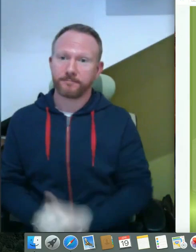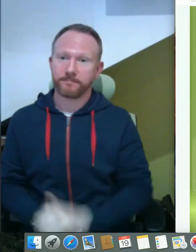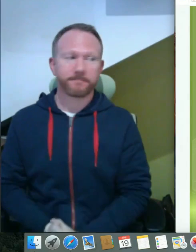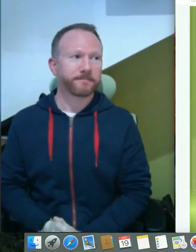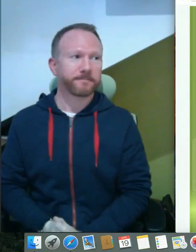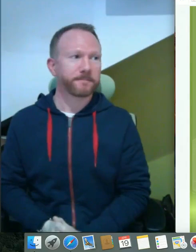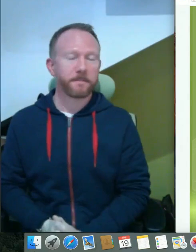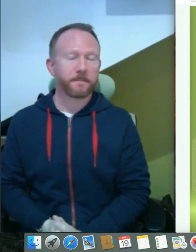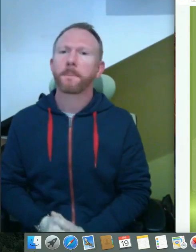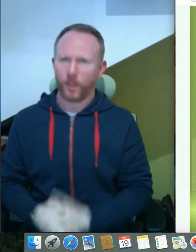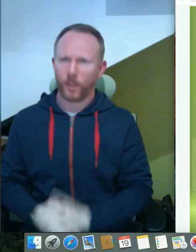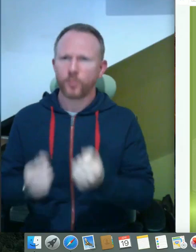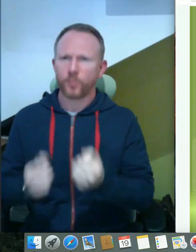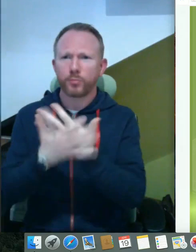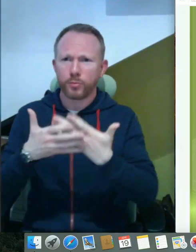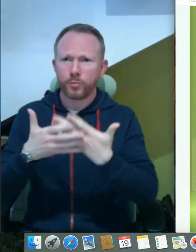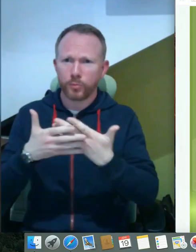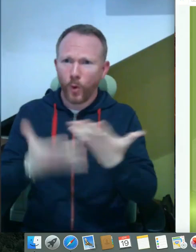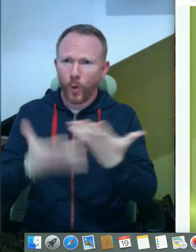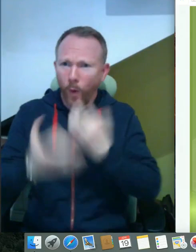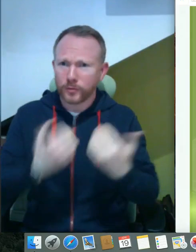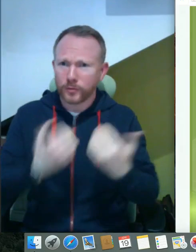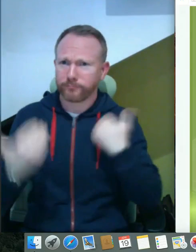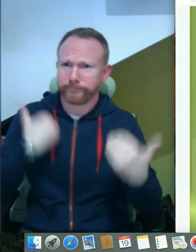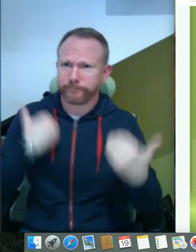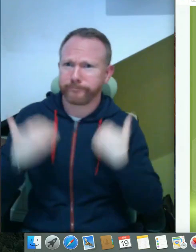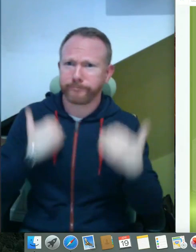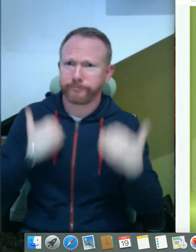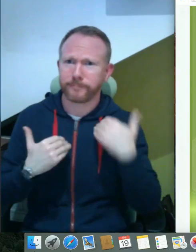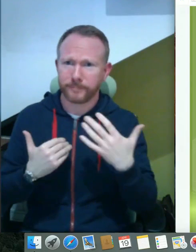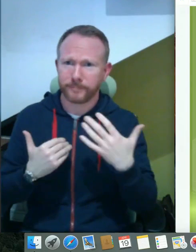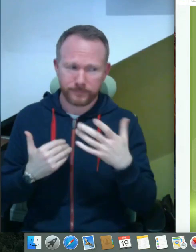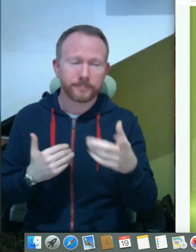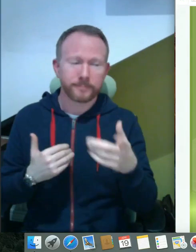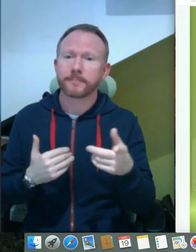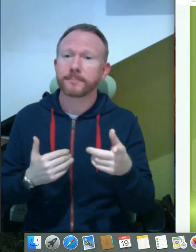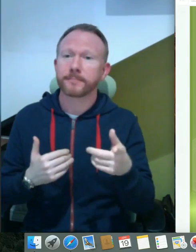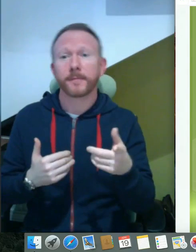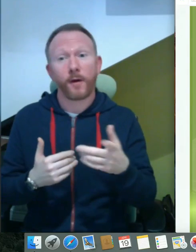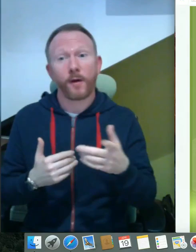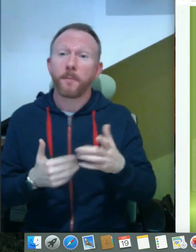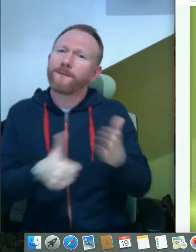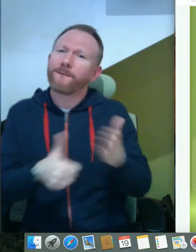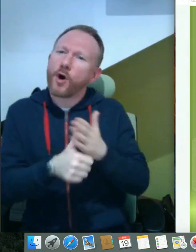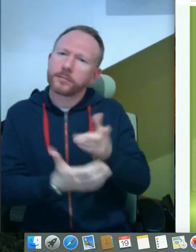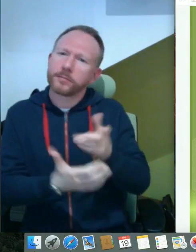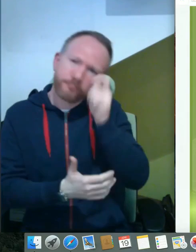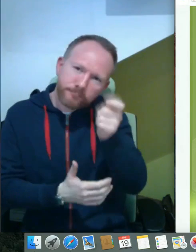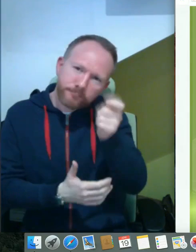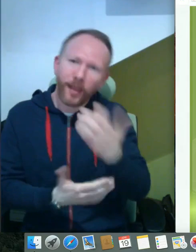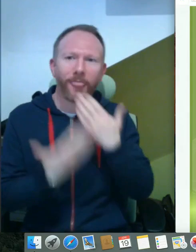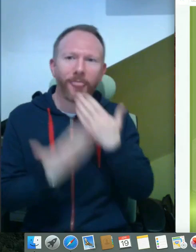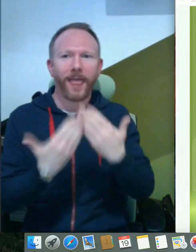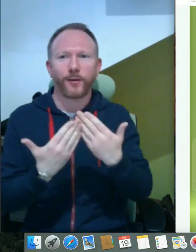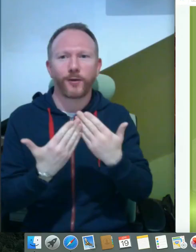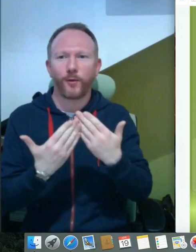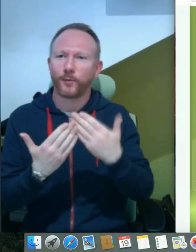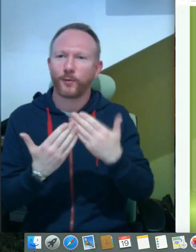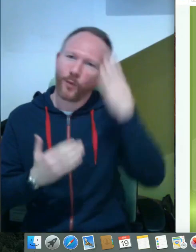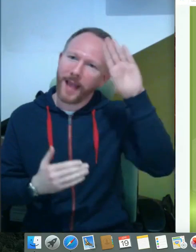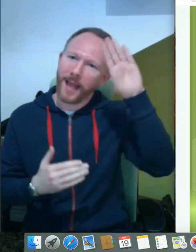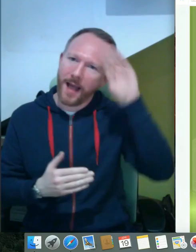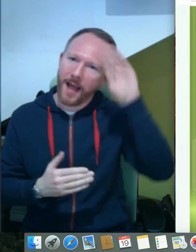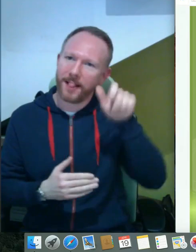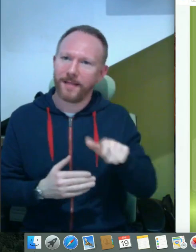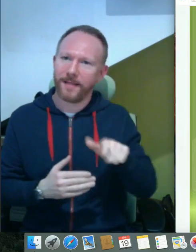Okay, we've had a number of questions come in. Firstly, thank you very much, Cal. That was great. So I'm going to take you